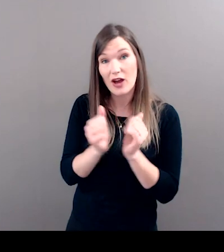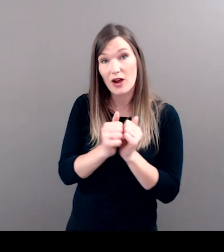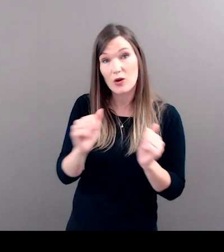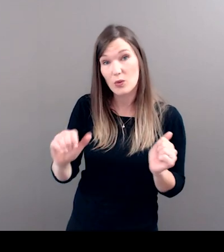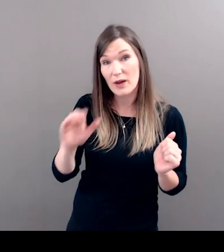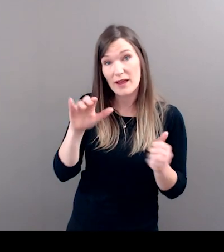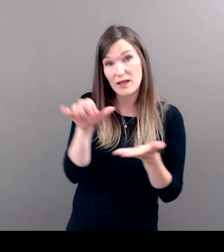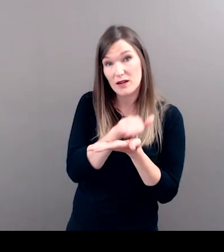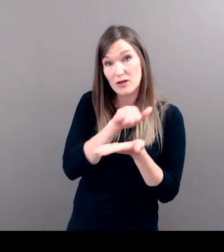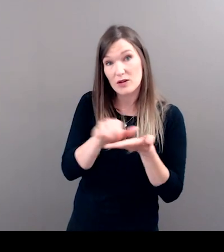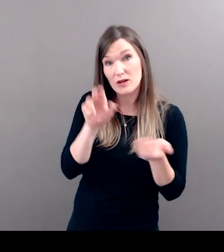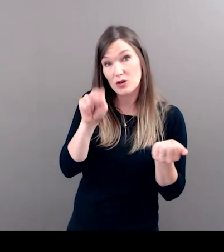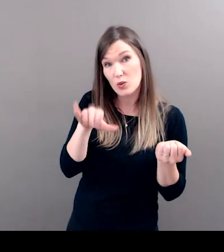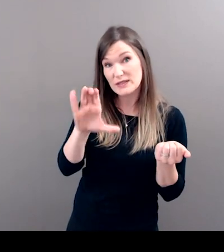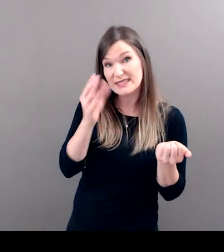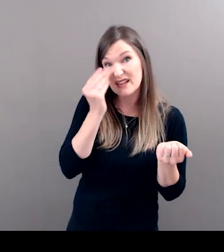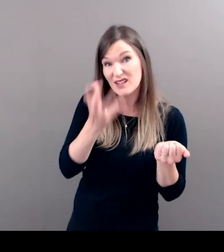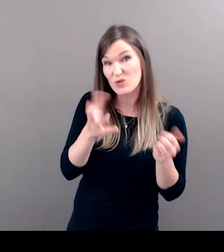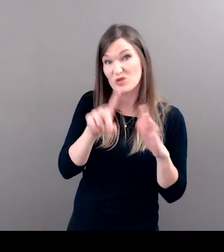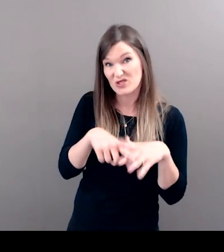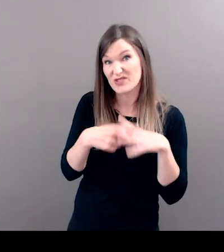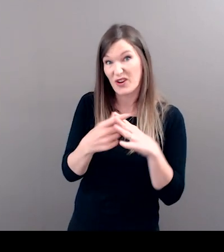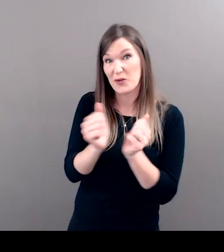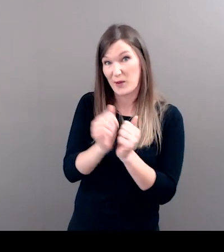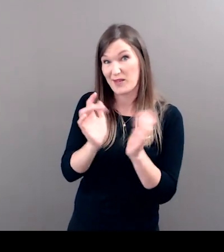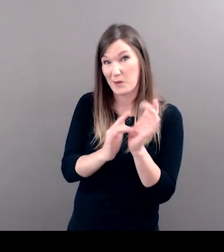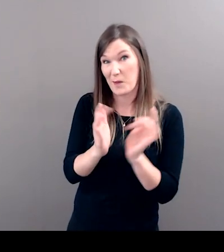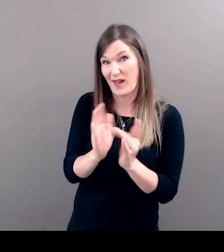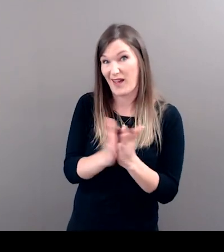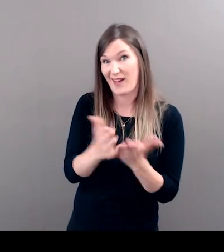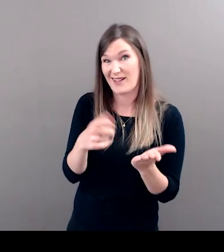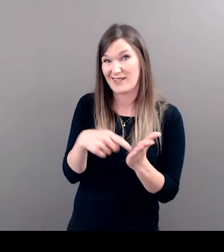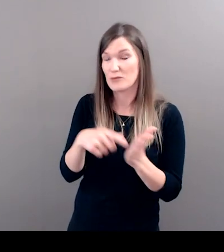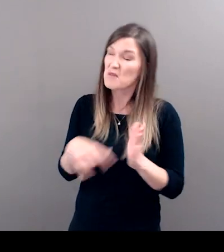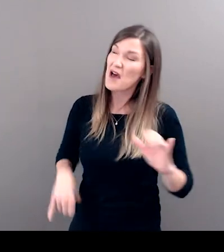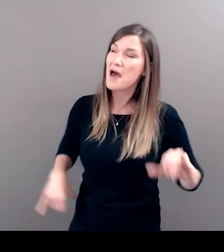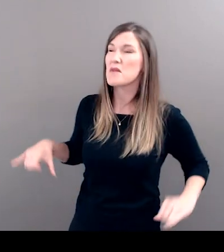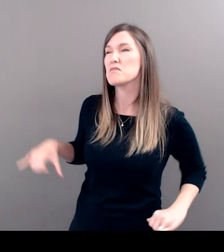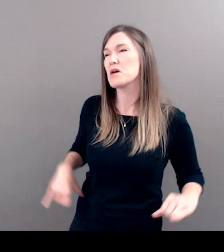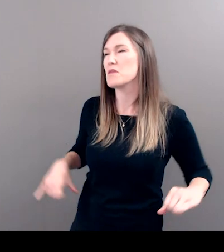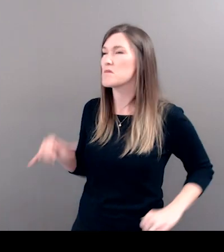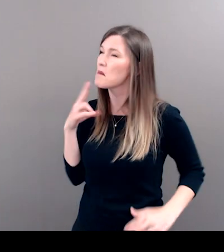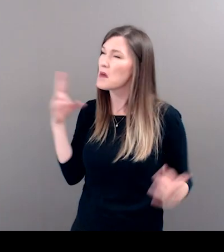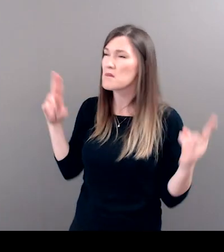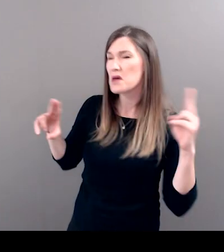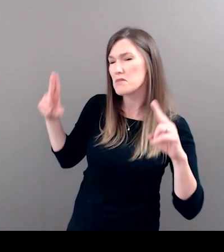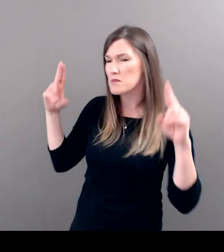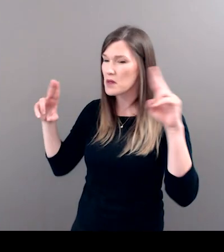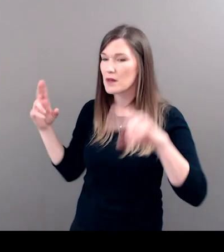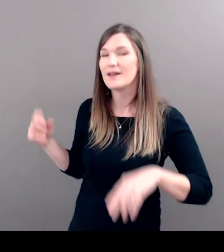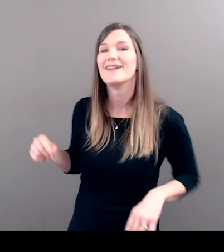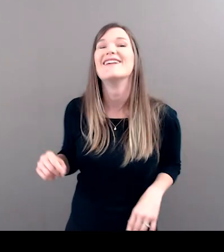Talking trash. If y'all whoop me, y'all send somebody out, send somebody. And nobody would come. The Jews were scared. And then